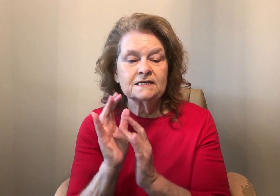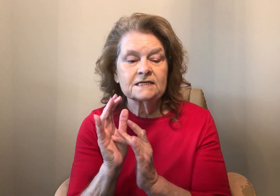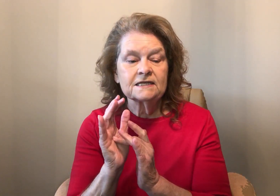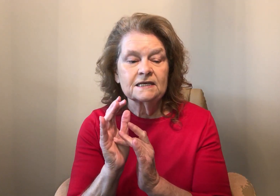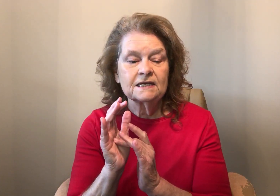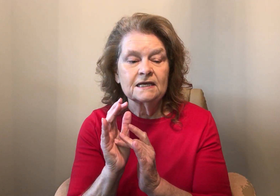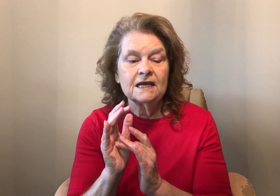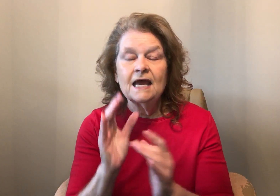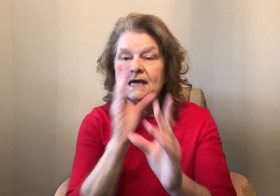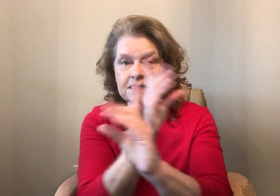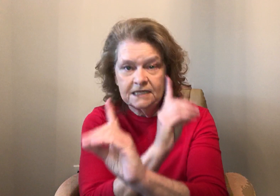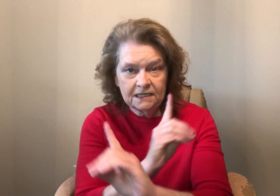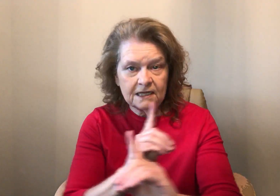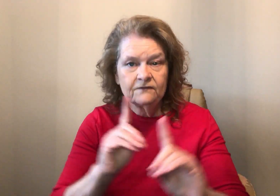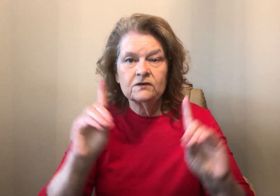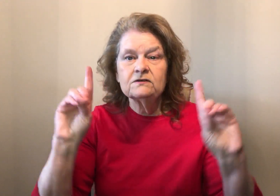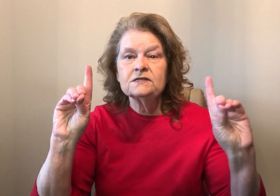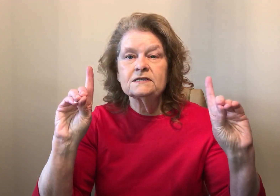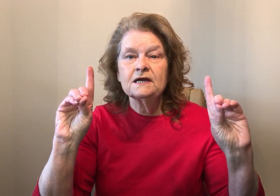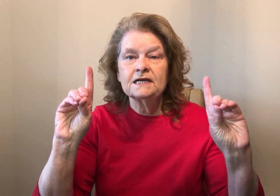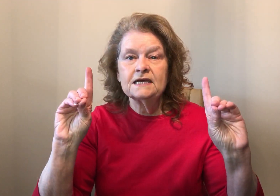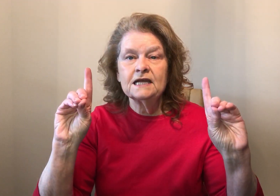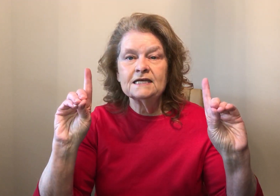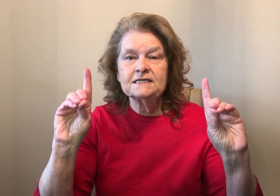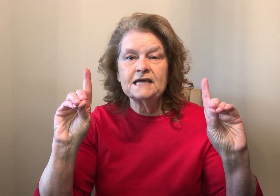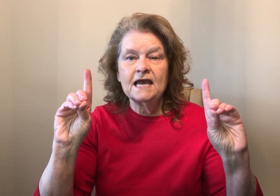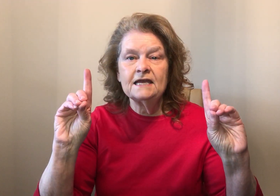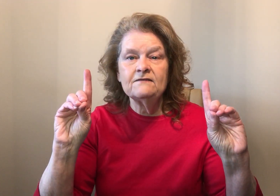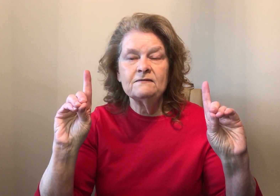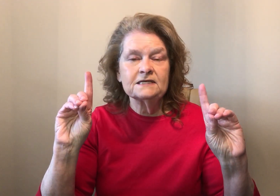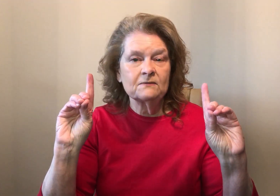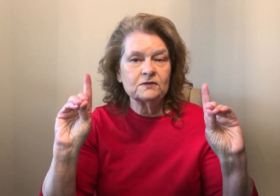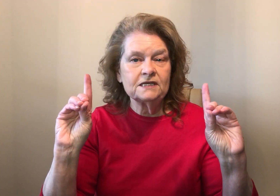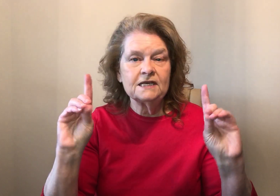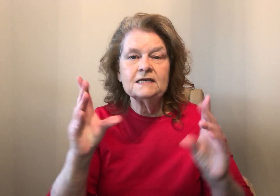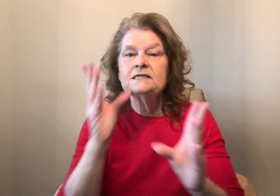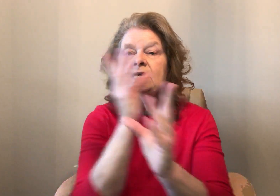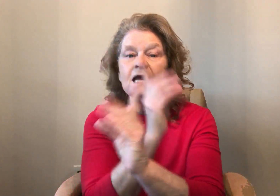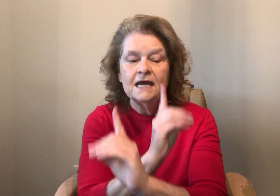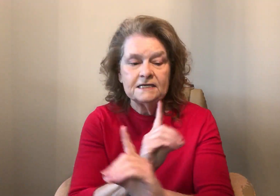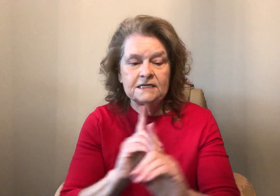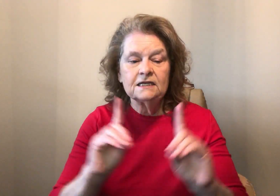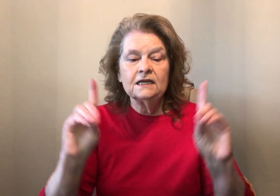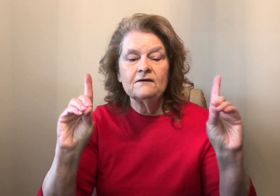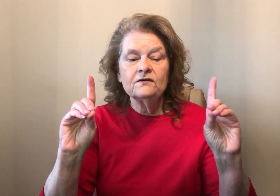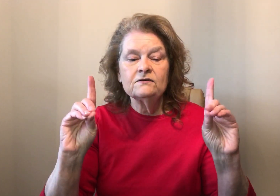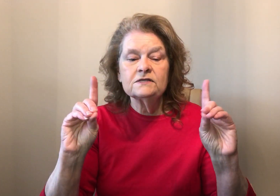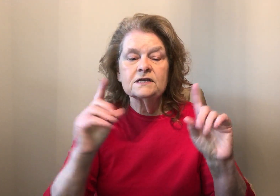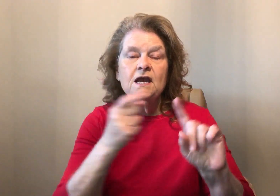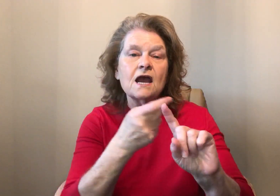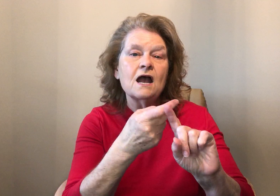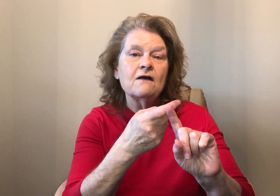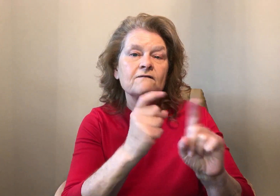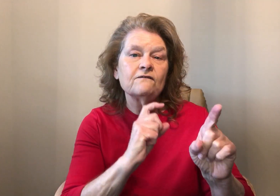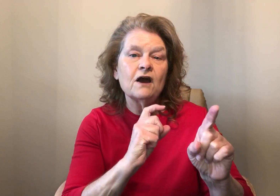Jesus delivers, again like save, except with D's, delivers